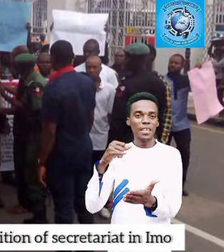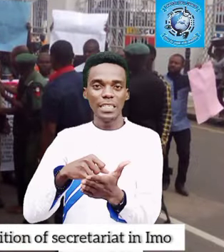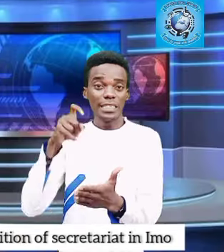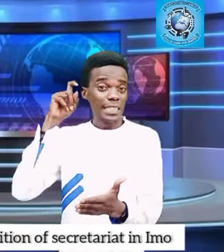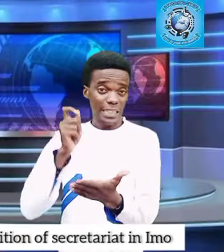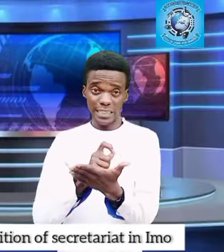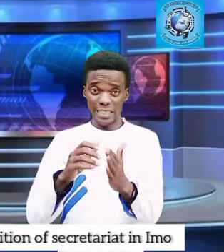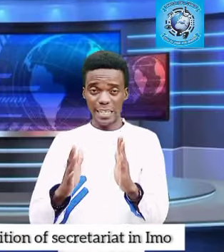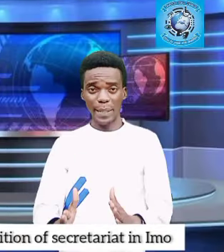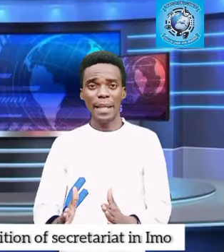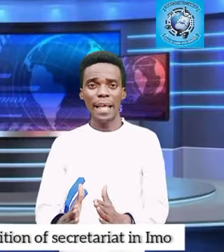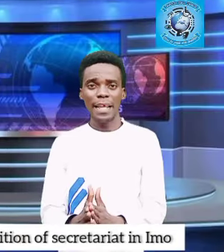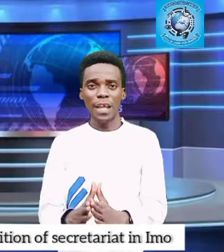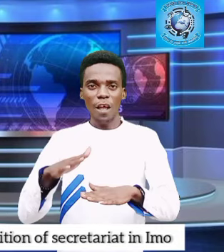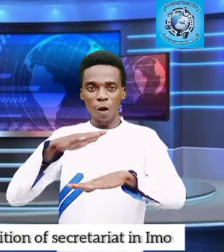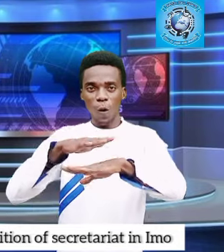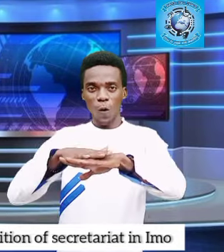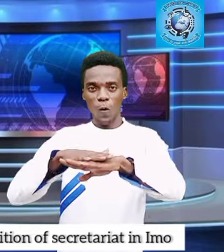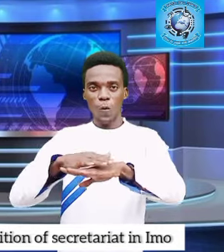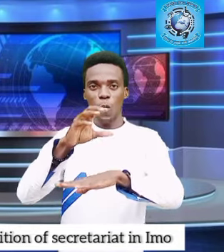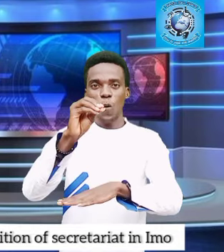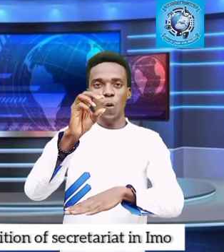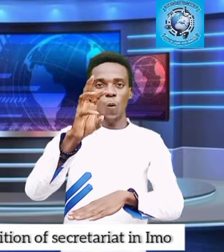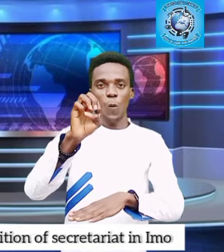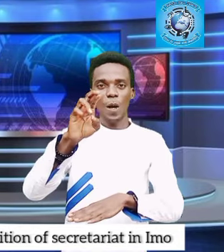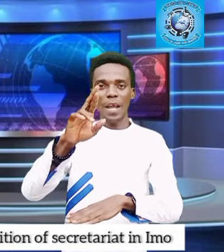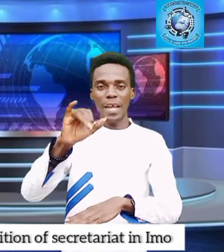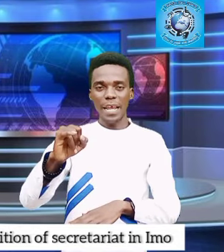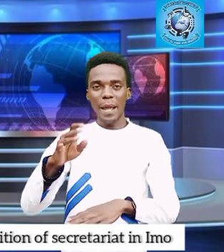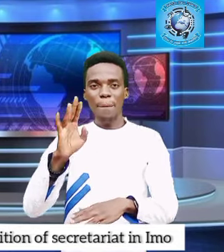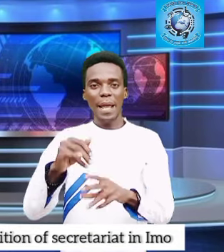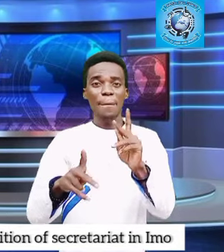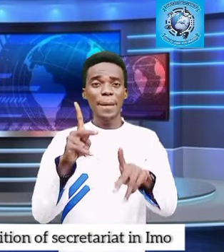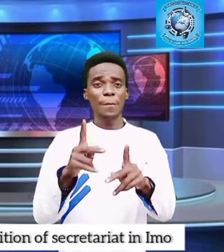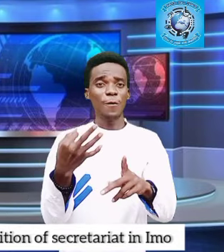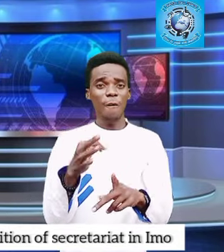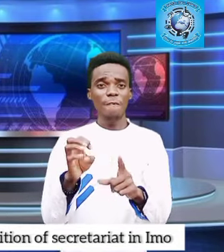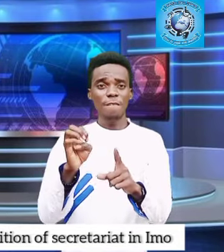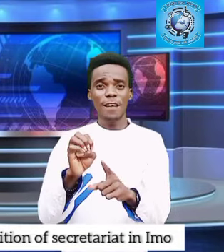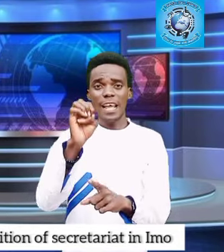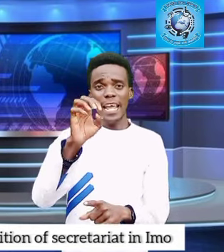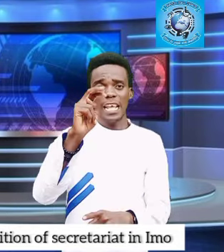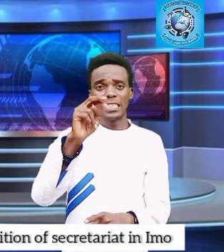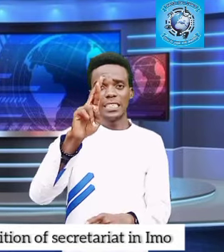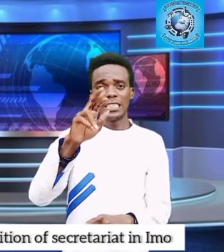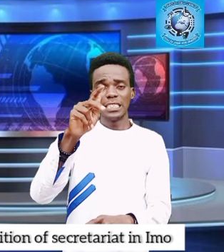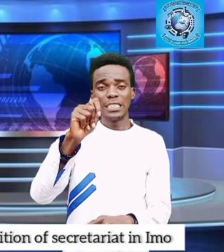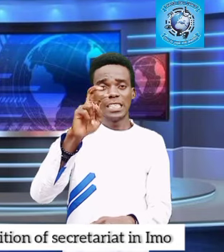situated on Wednesday Road, Owerri, by officials of the Environmental Transformation Commission,